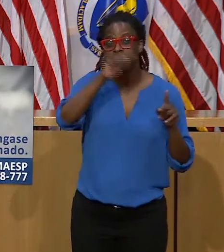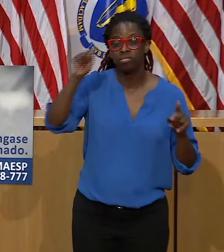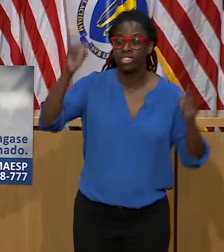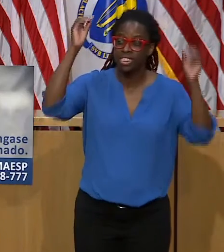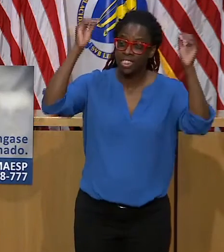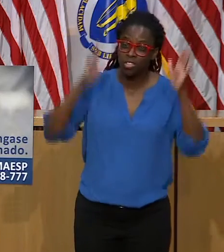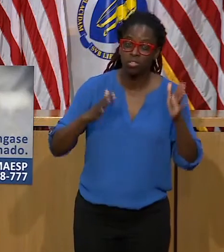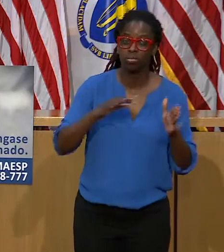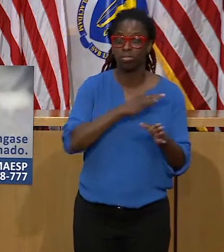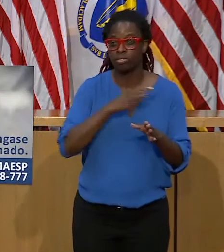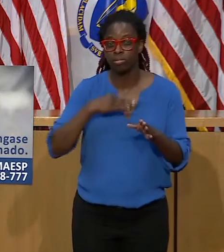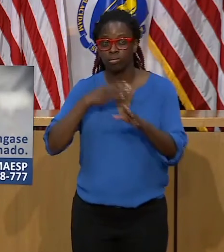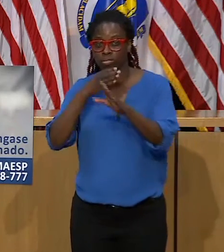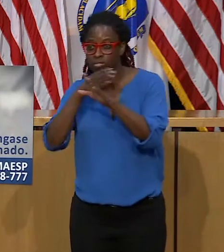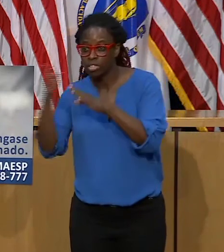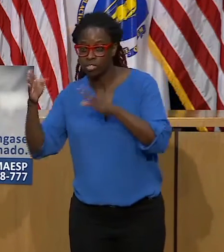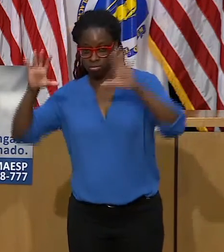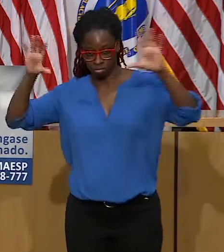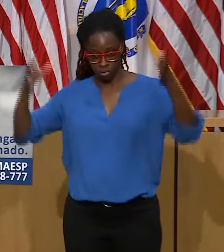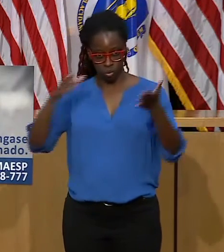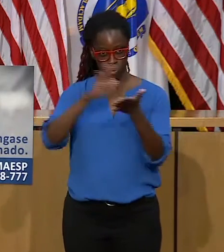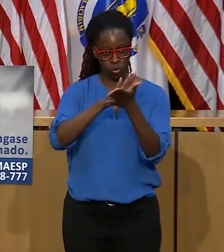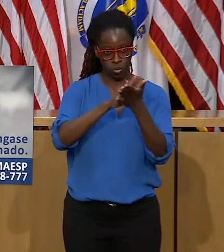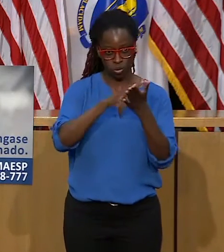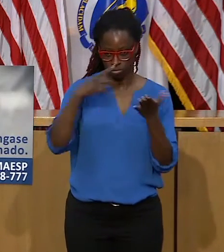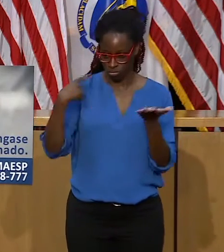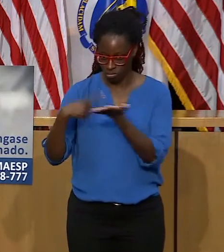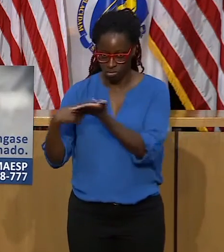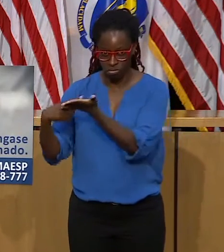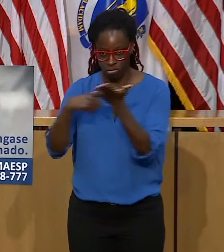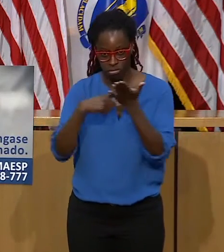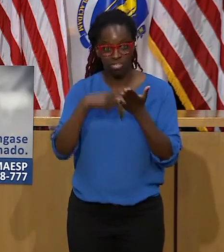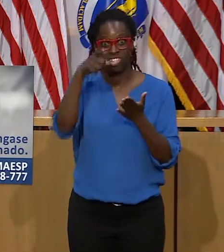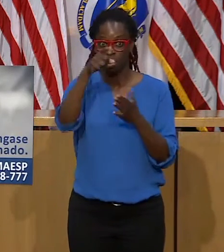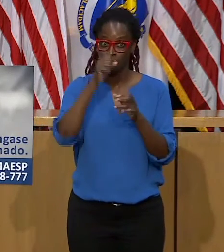place. They will be sure that they are followed by everyone.